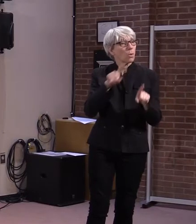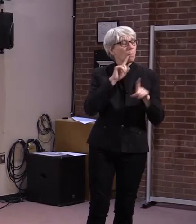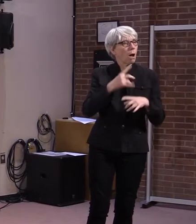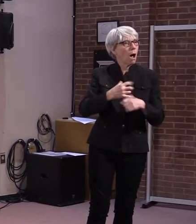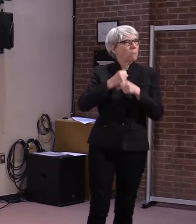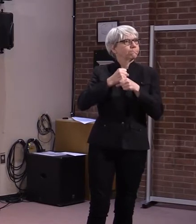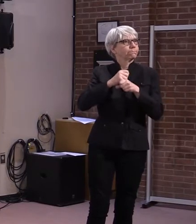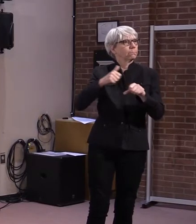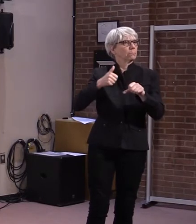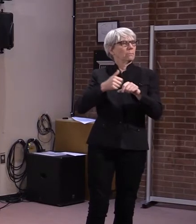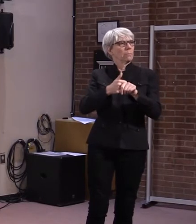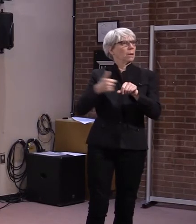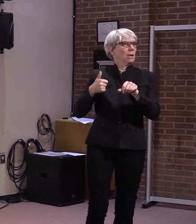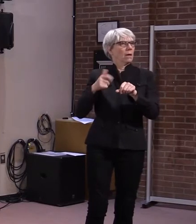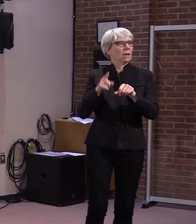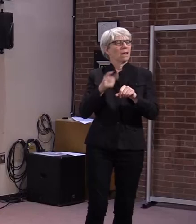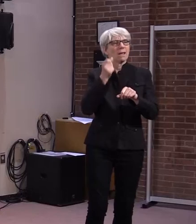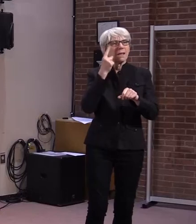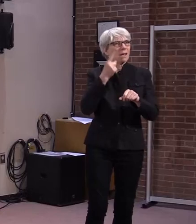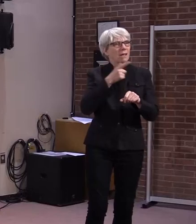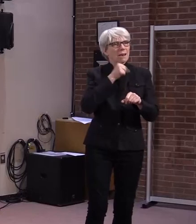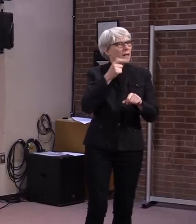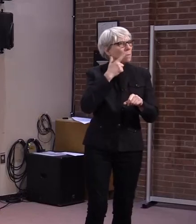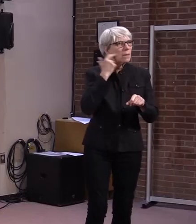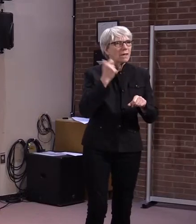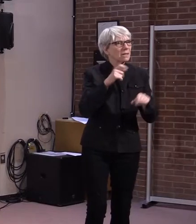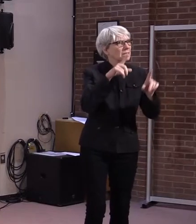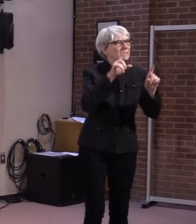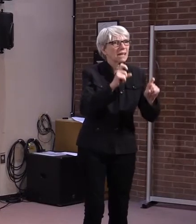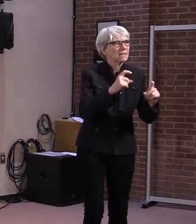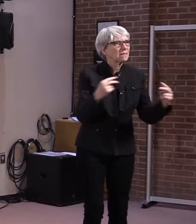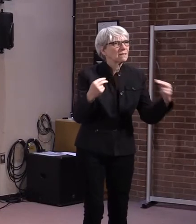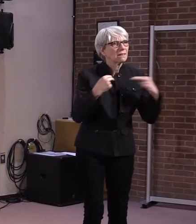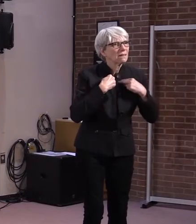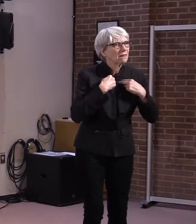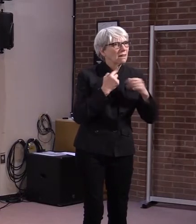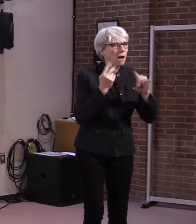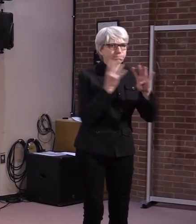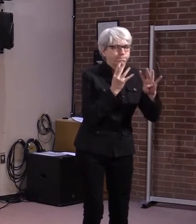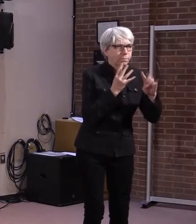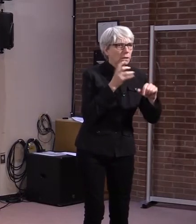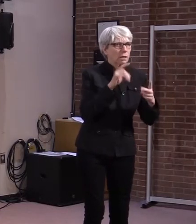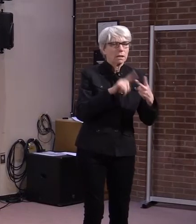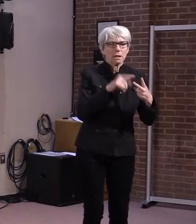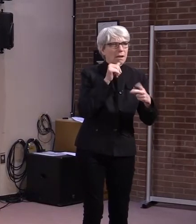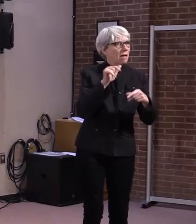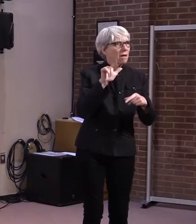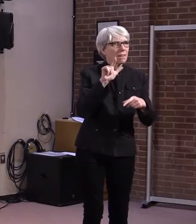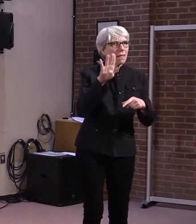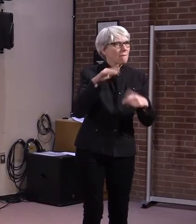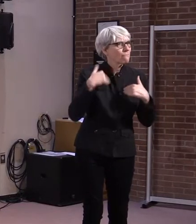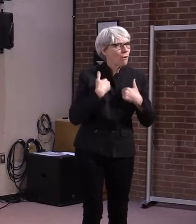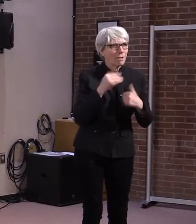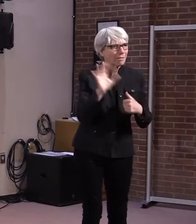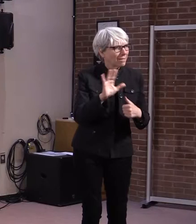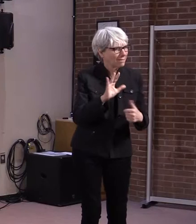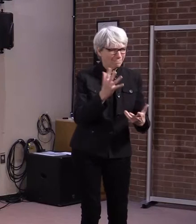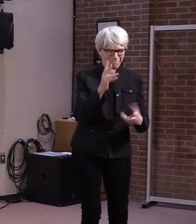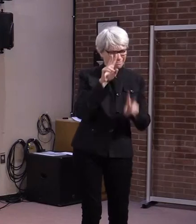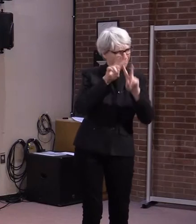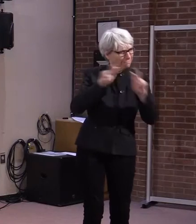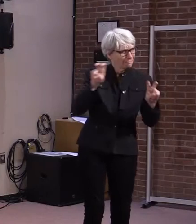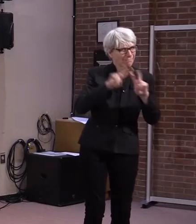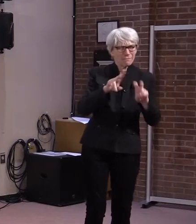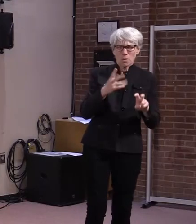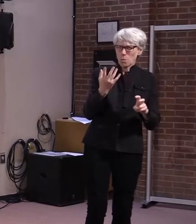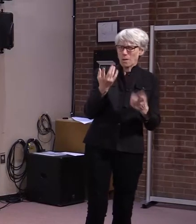not related to testing capacity, the state's IT system, or lab turnaround results. Upon further investigation,